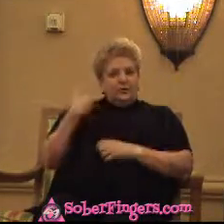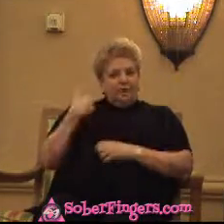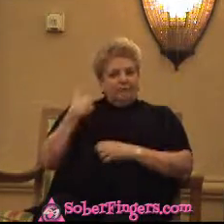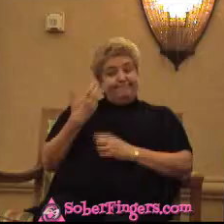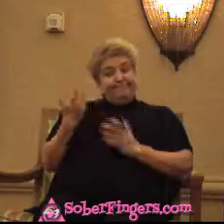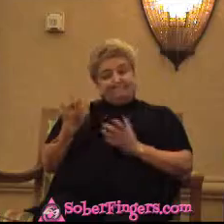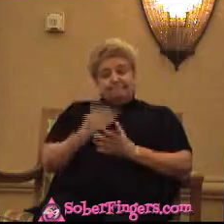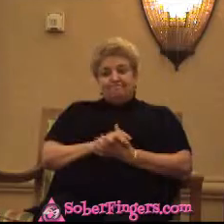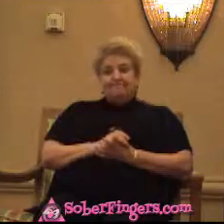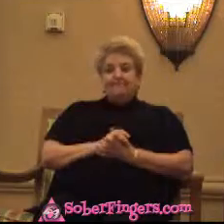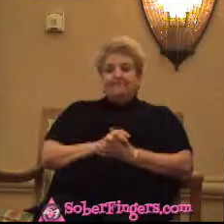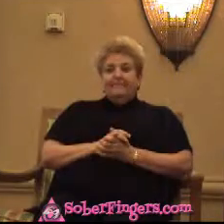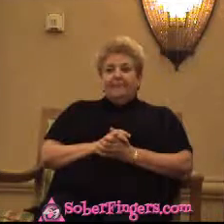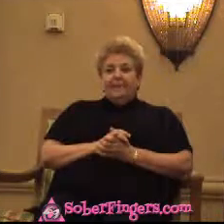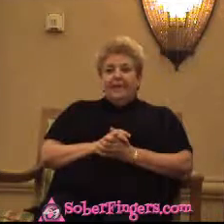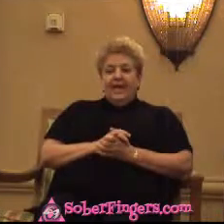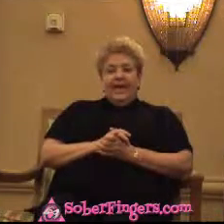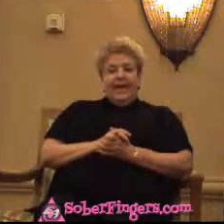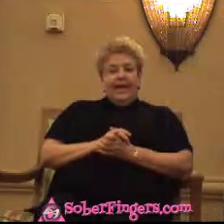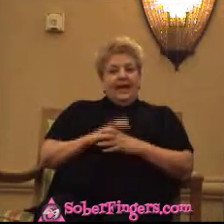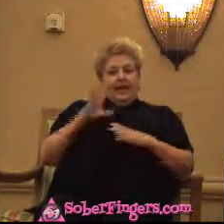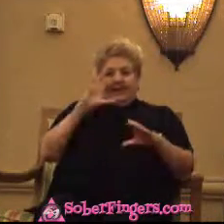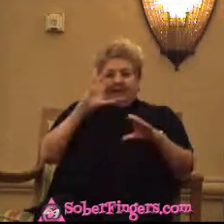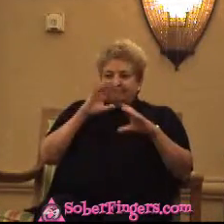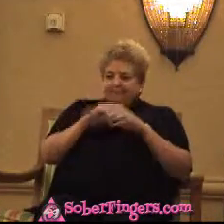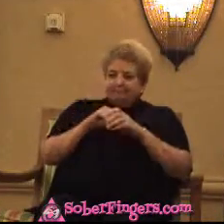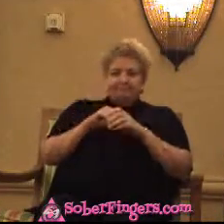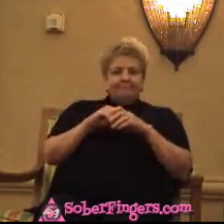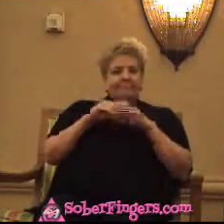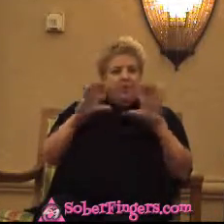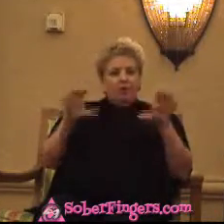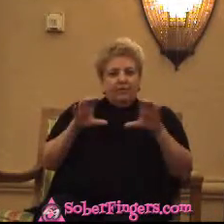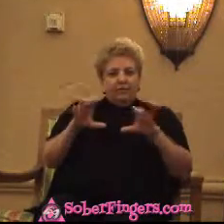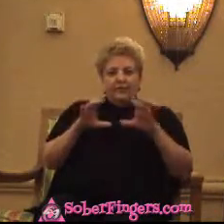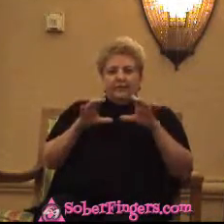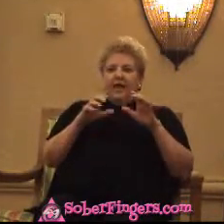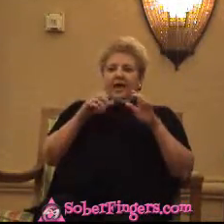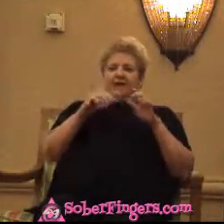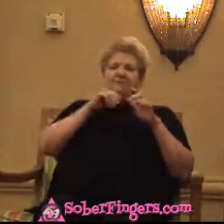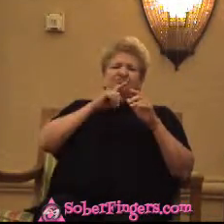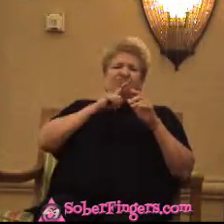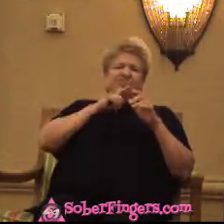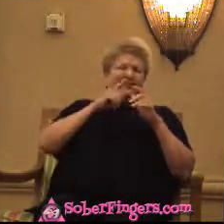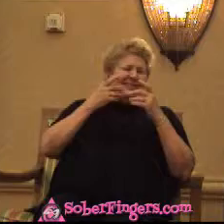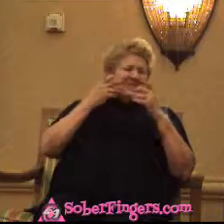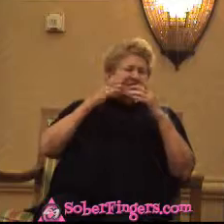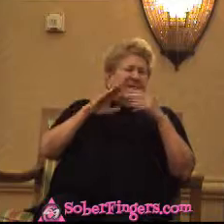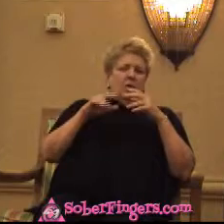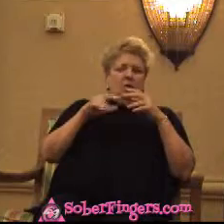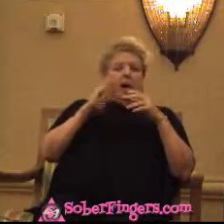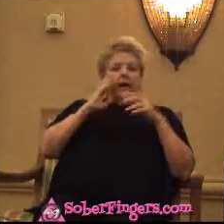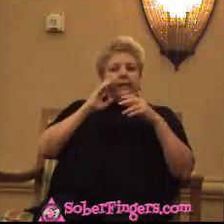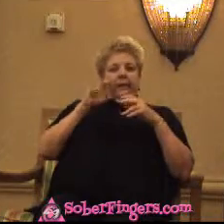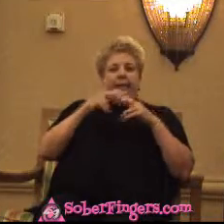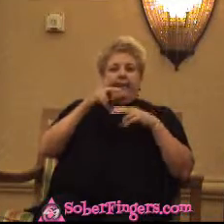I got hooked up in the Pacific Group. I mean, I didn't know anything about the Pacific Group, really. I knew about Clancy because the group that I went to in